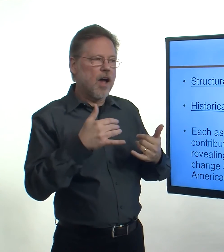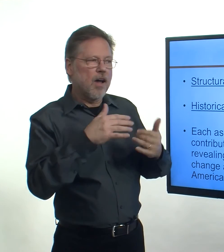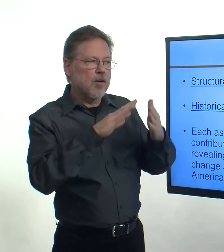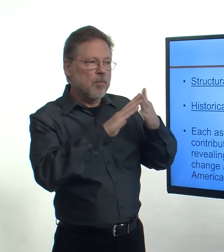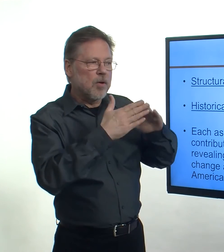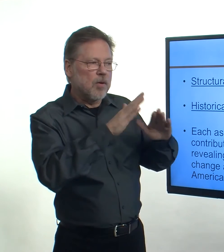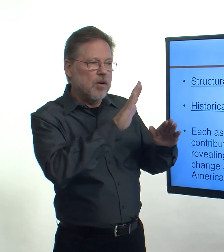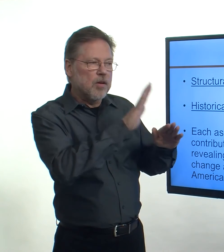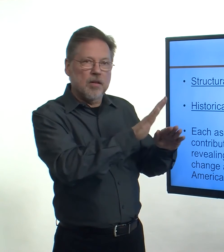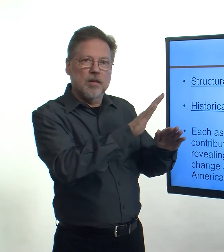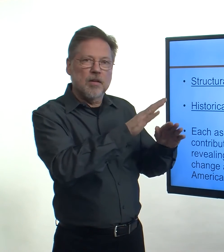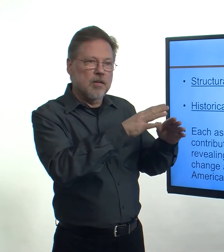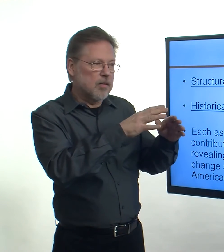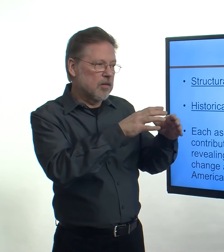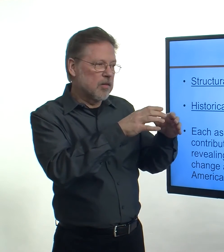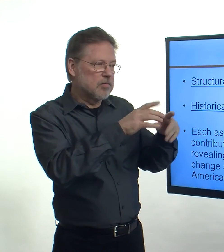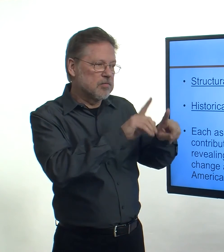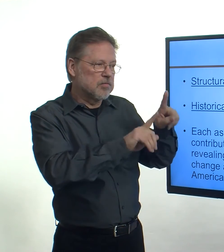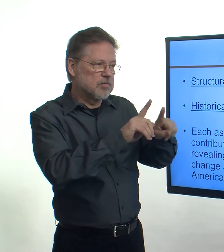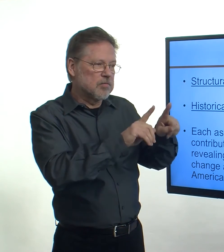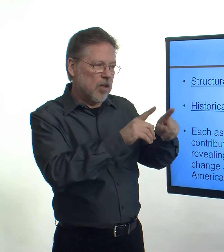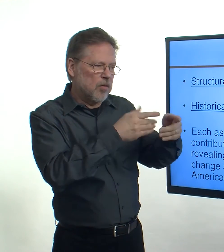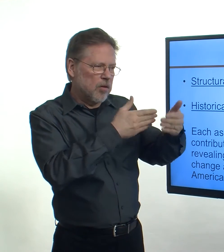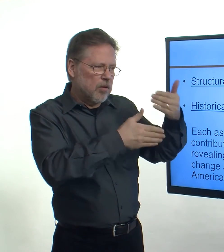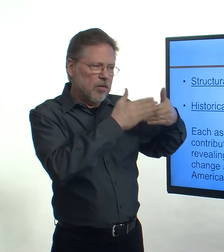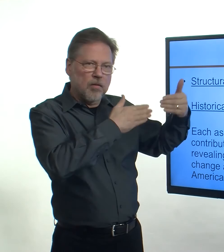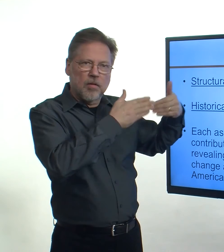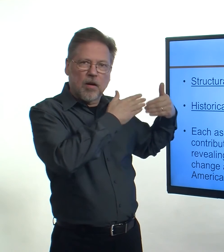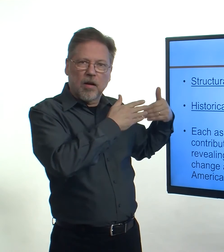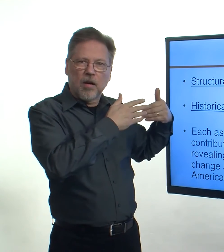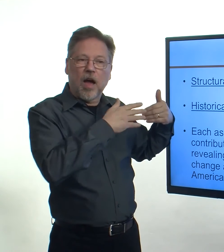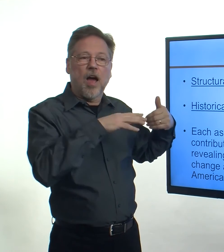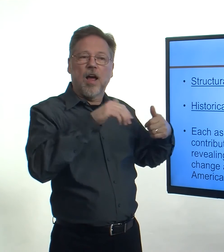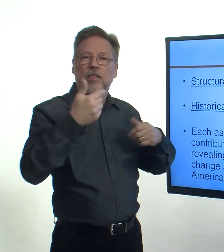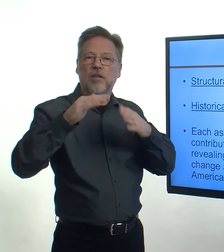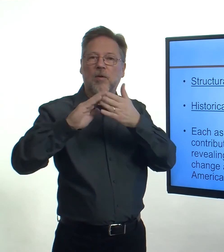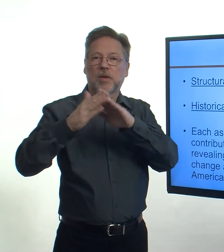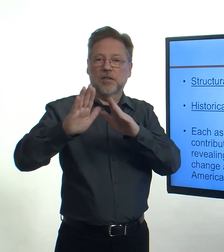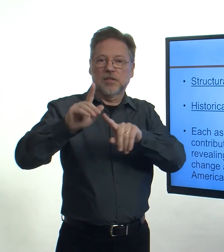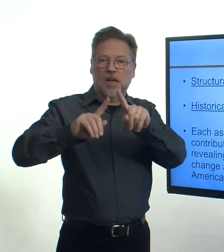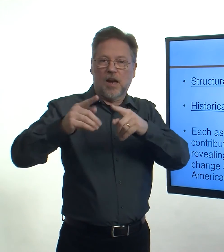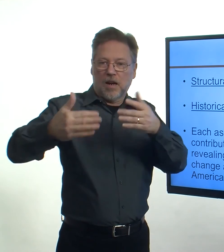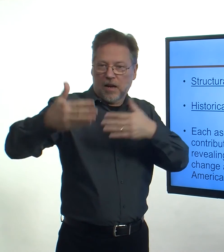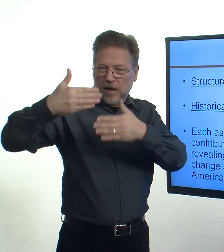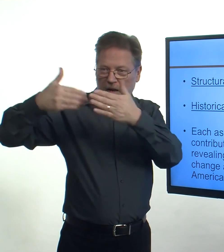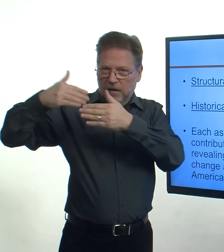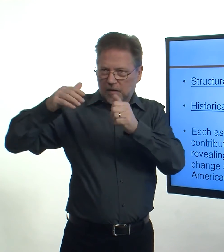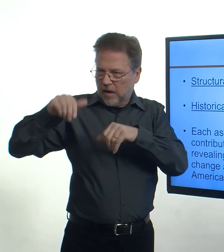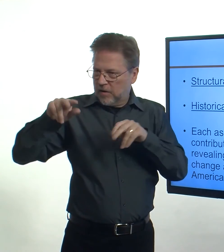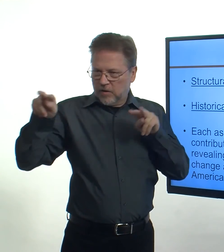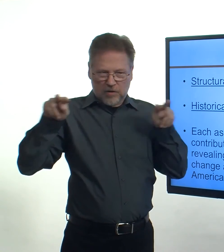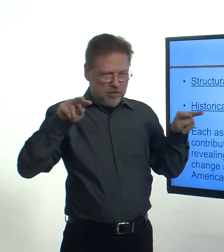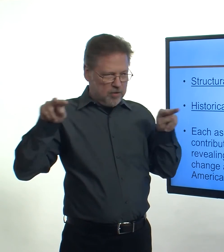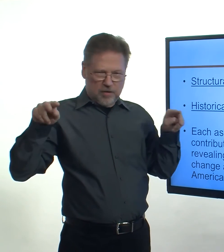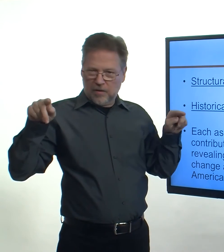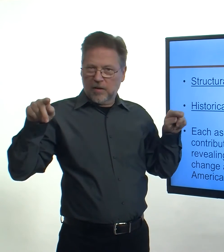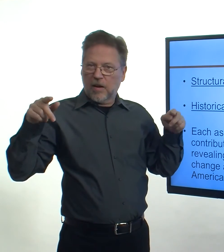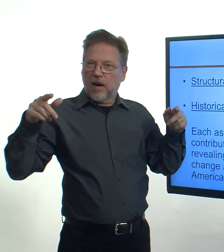reconstruction. Now, one community's past could differ from that of another community. Comparing the timelines of